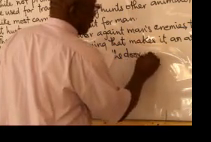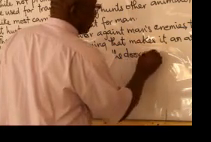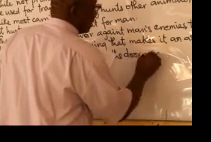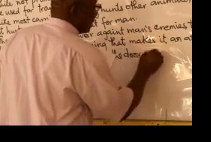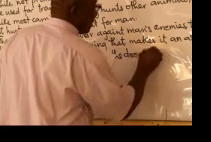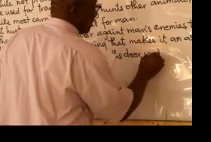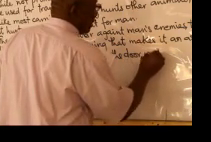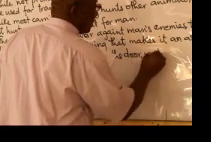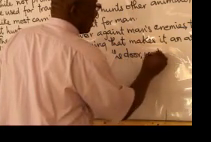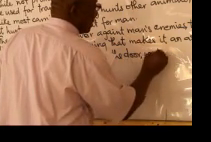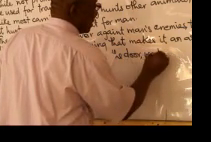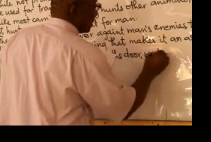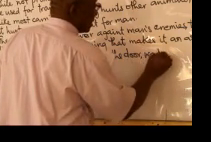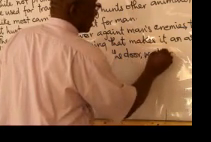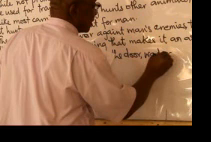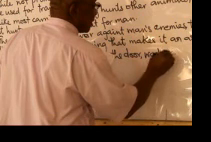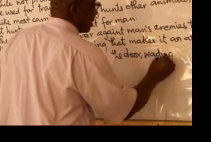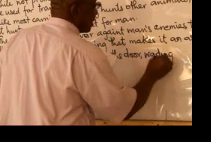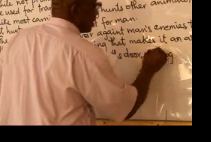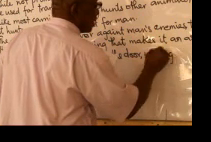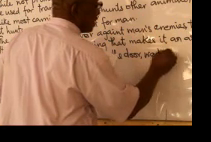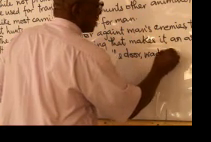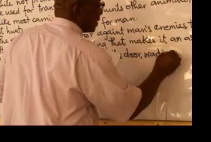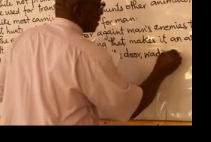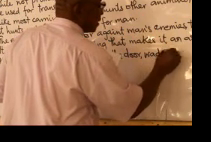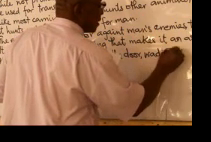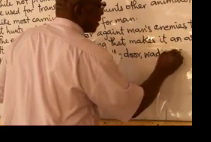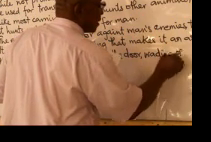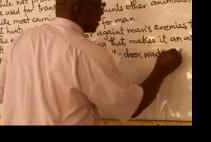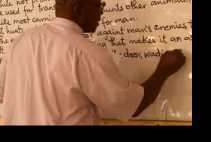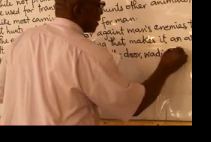warding off thieves.